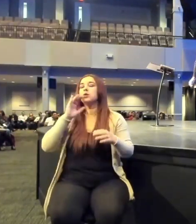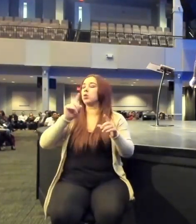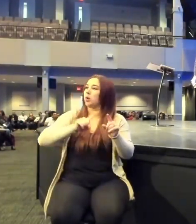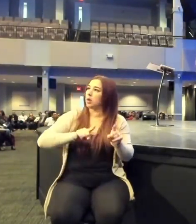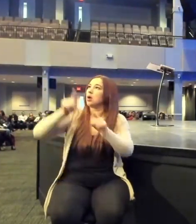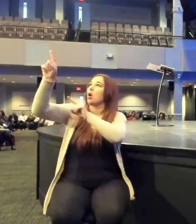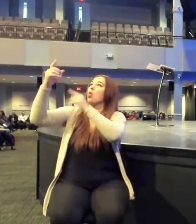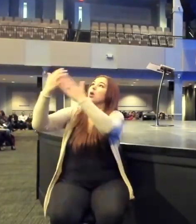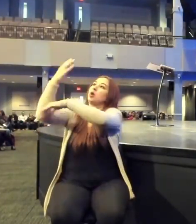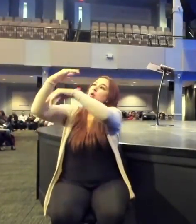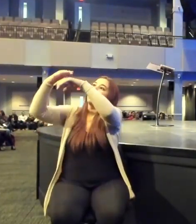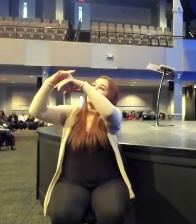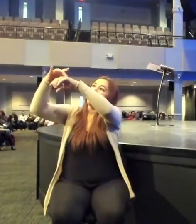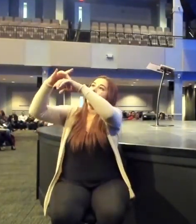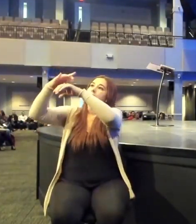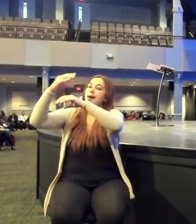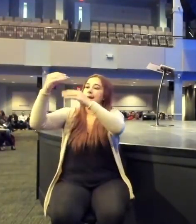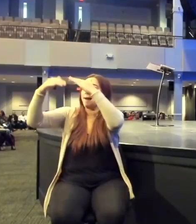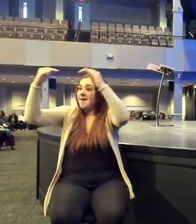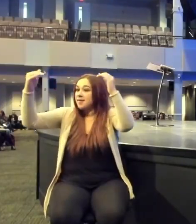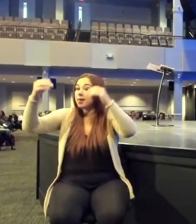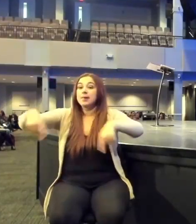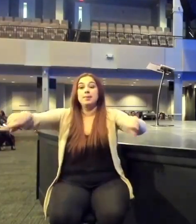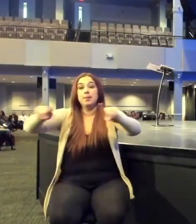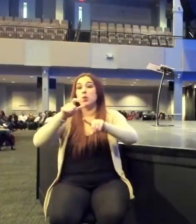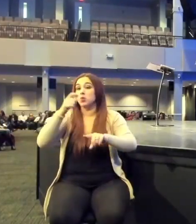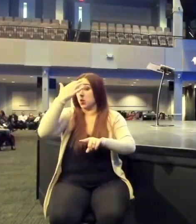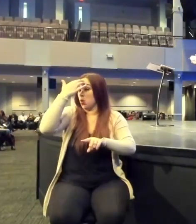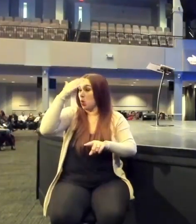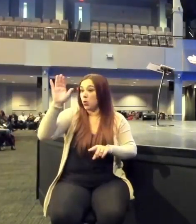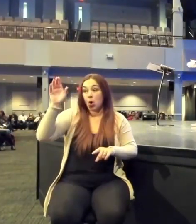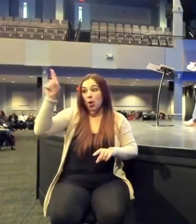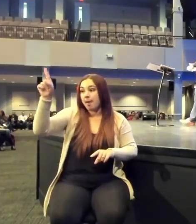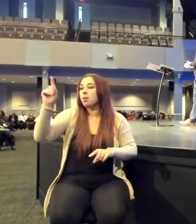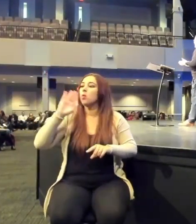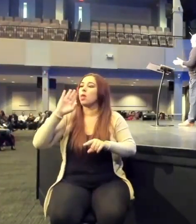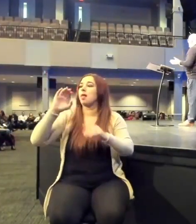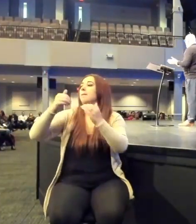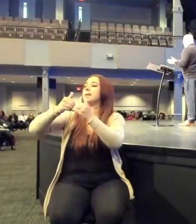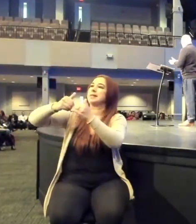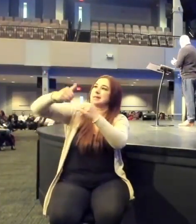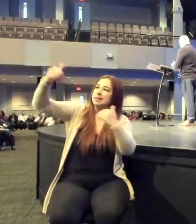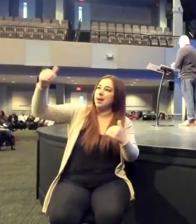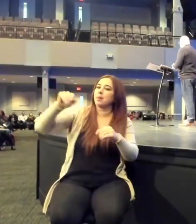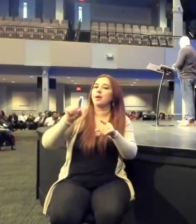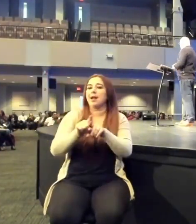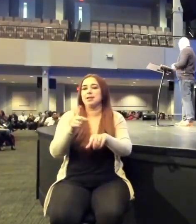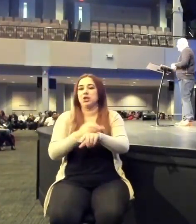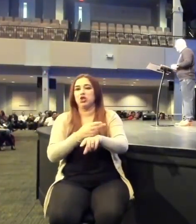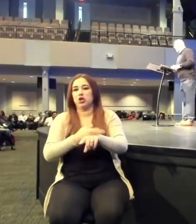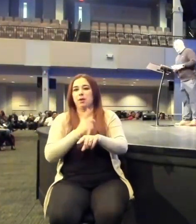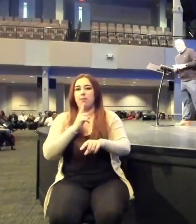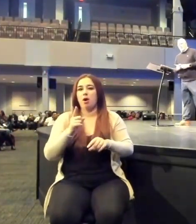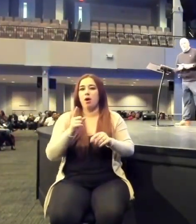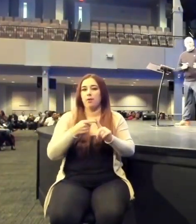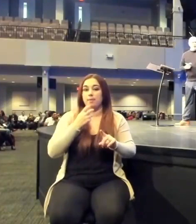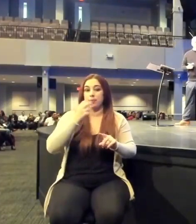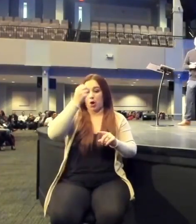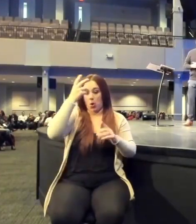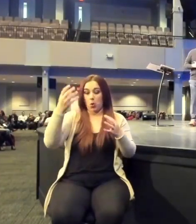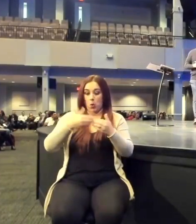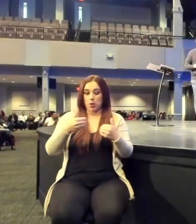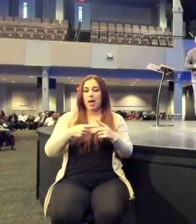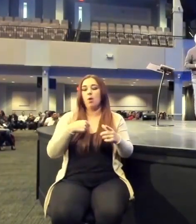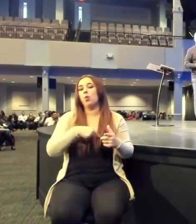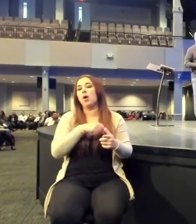to the new heaven and the new earth, and those who don't know him will then be separated as the sheep are from the goats at that moment. And then we'll